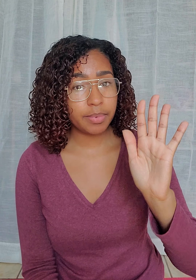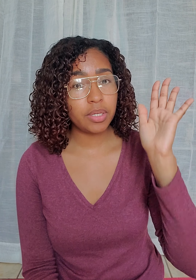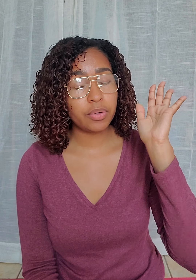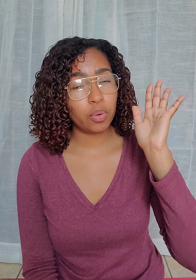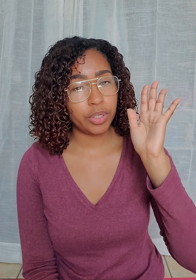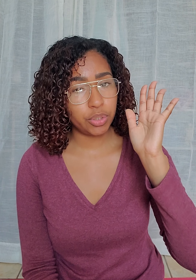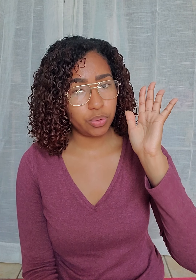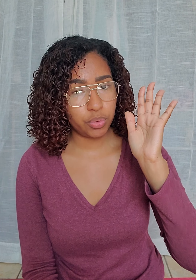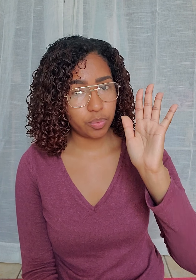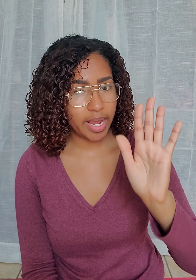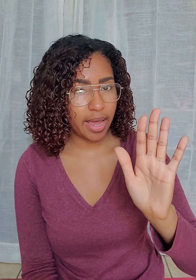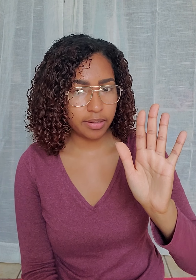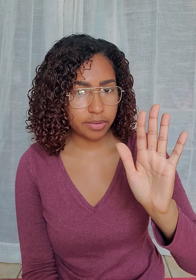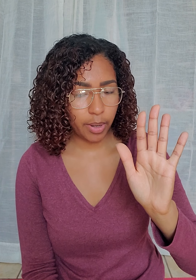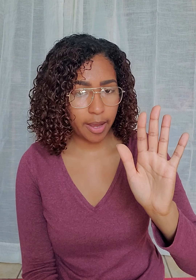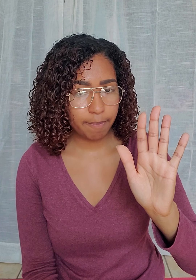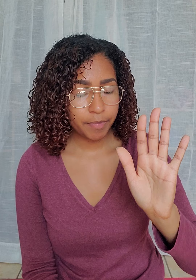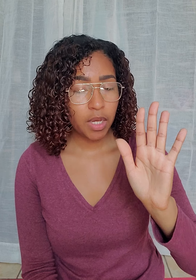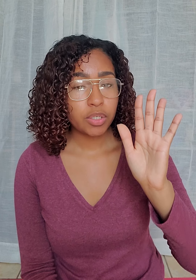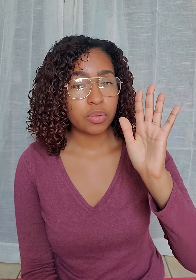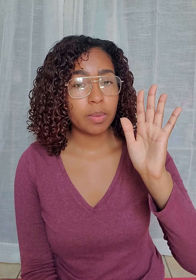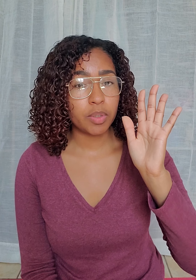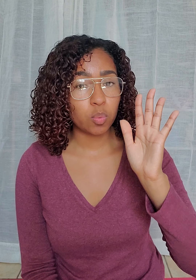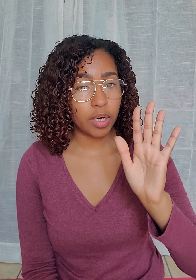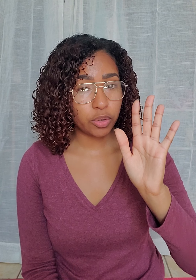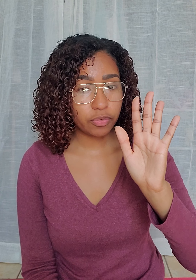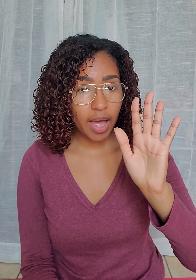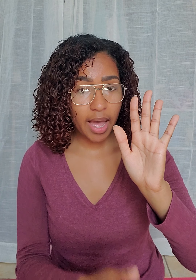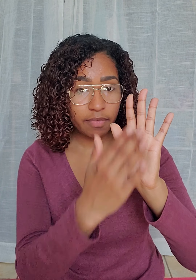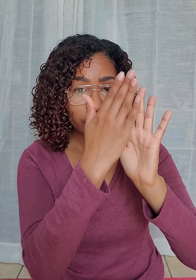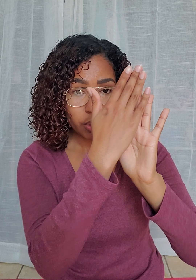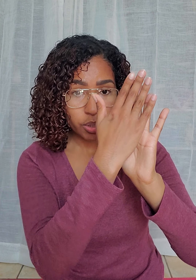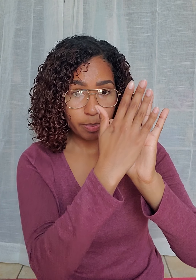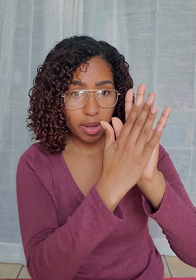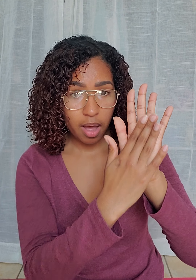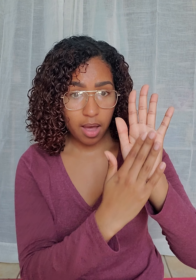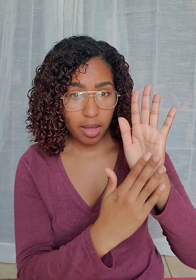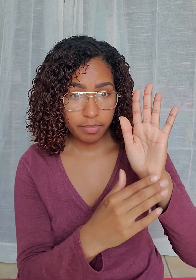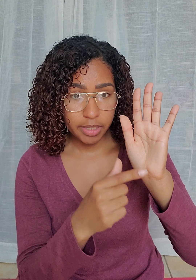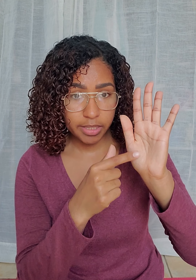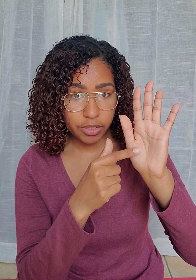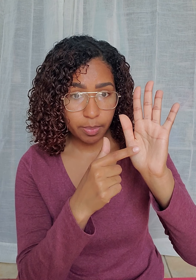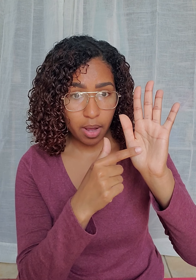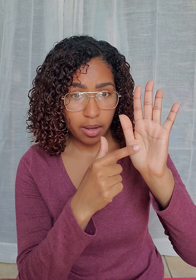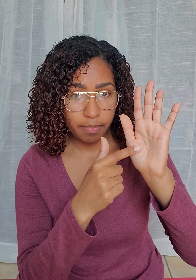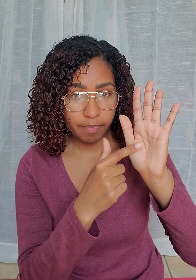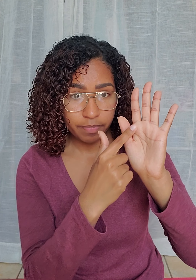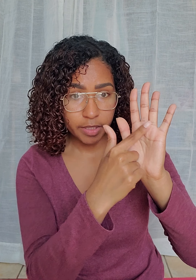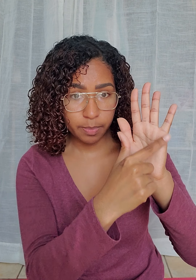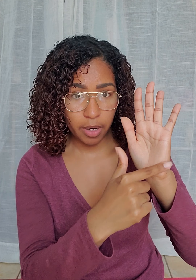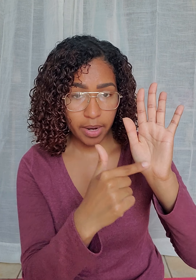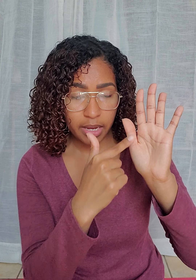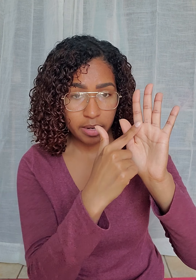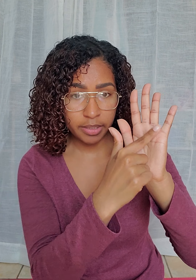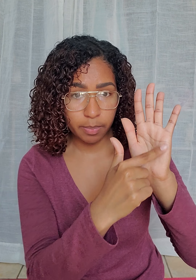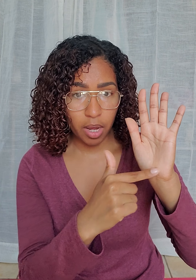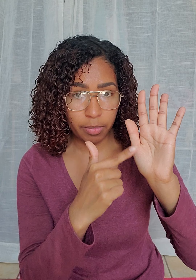you're going to use your right hand, okay? So numbers 1 through 5, your palm, this is your palm, this part right here is the palm of your